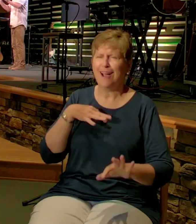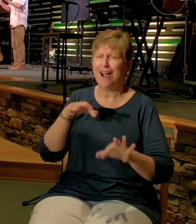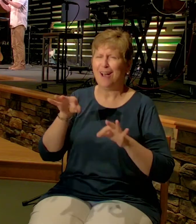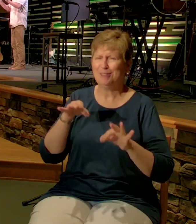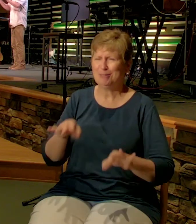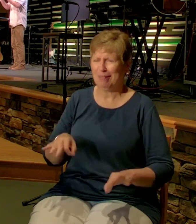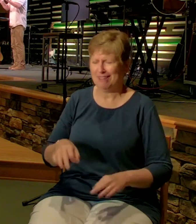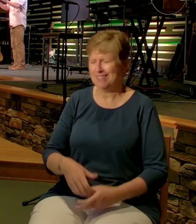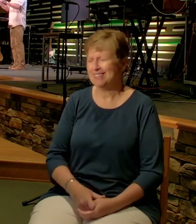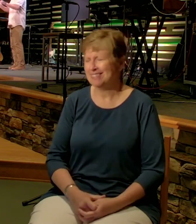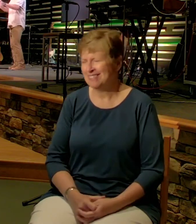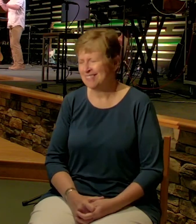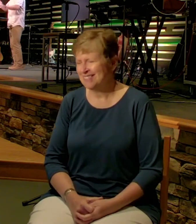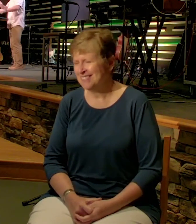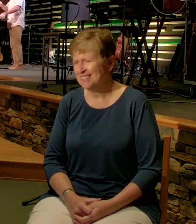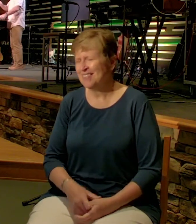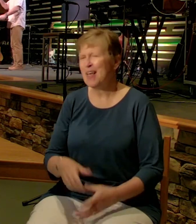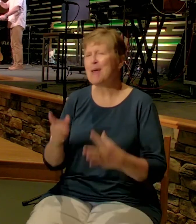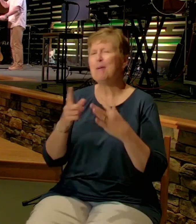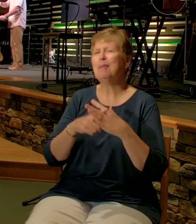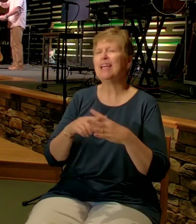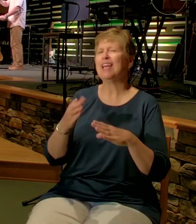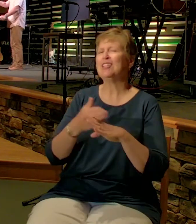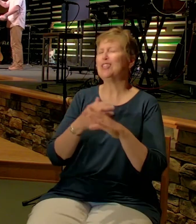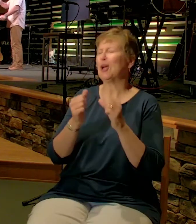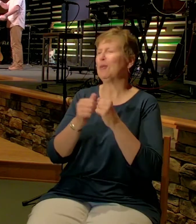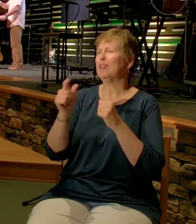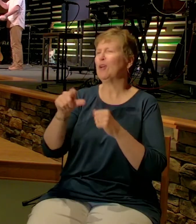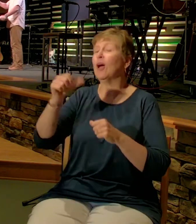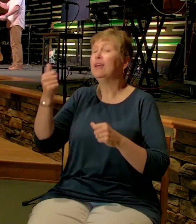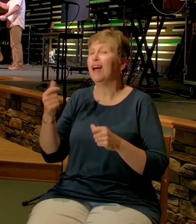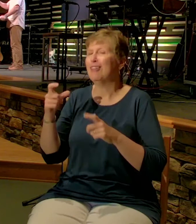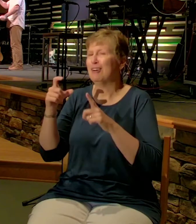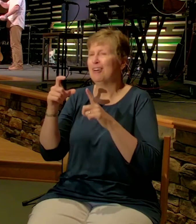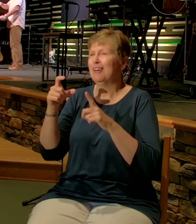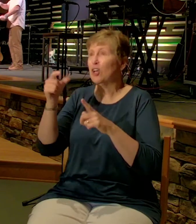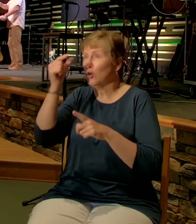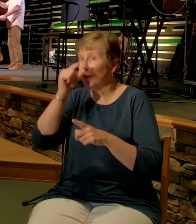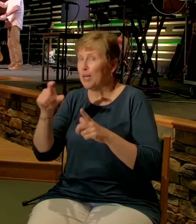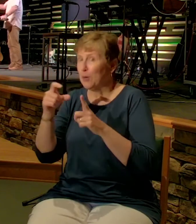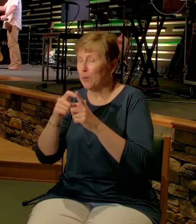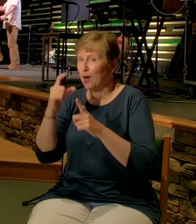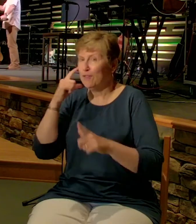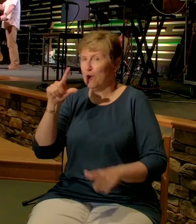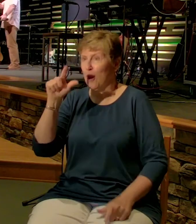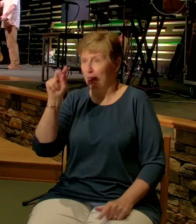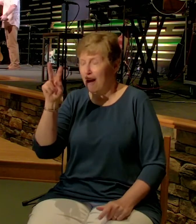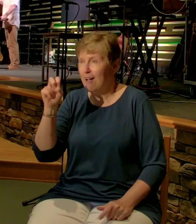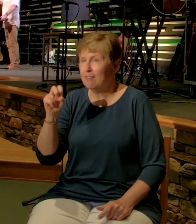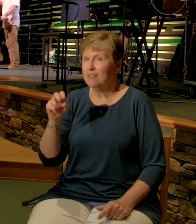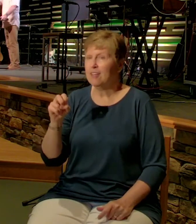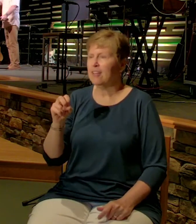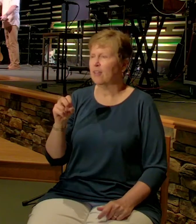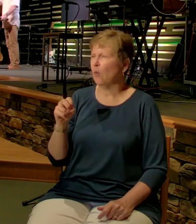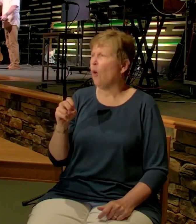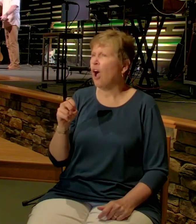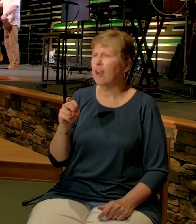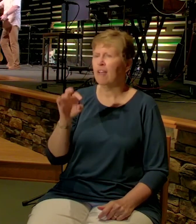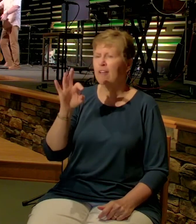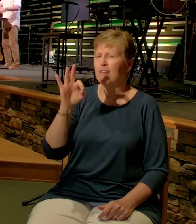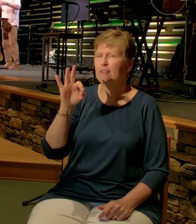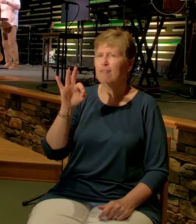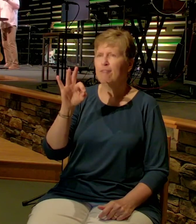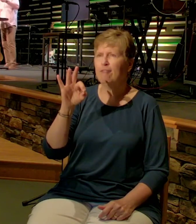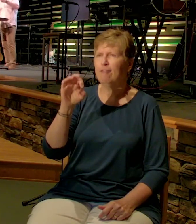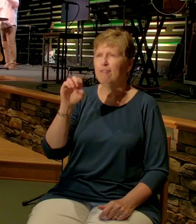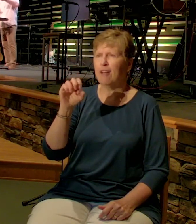morning. And let me begin by sharing with you that there's another Greek word for love, and the other Greek word for love is phileo.